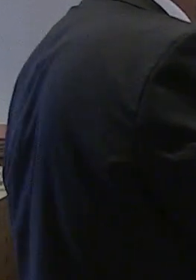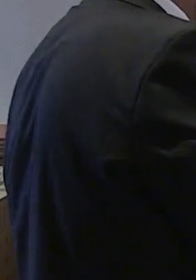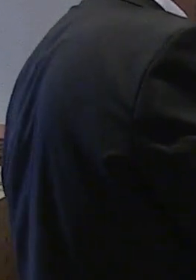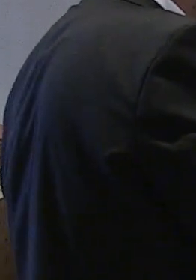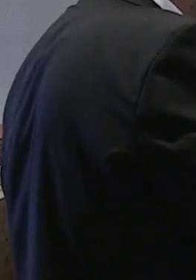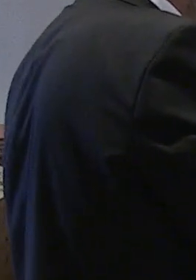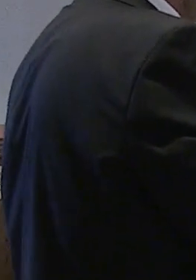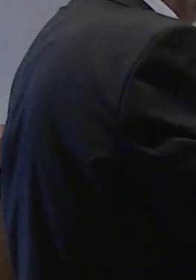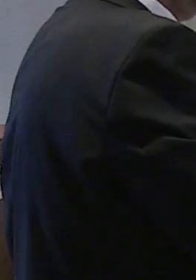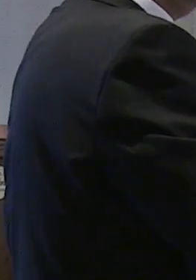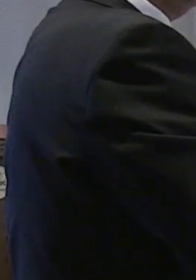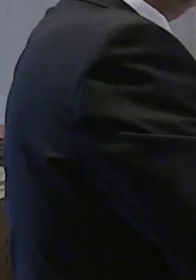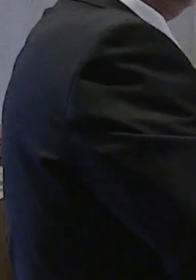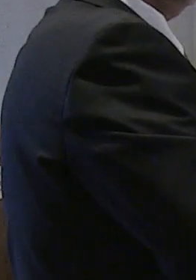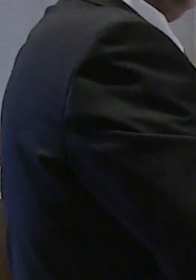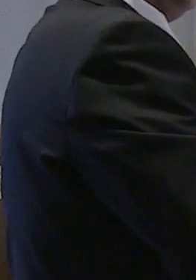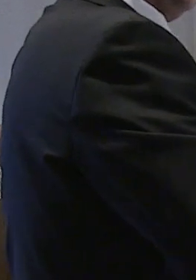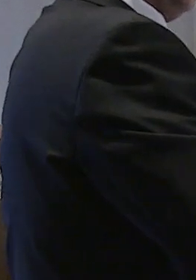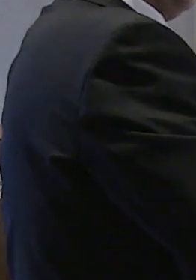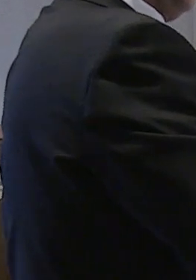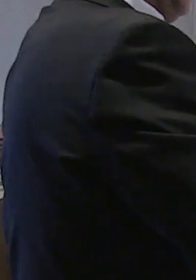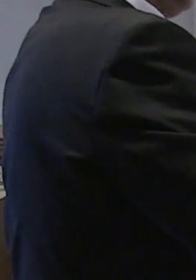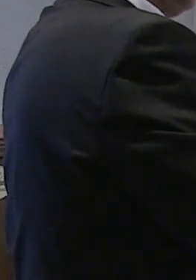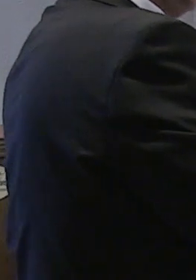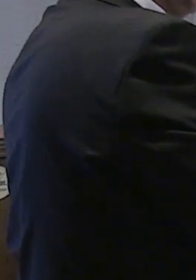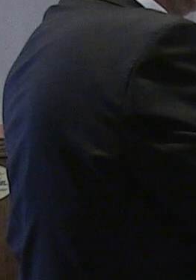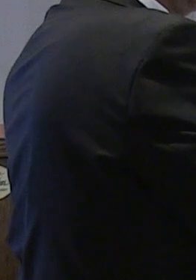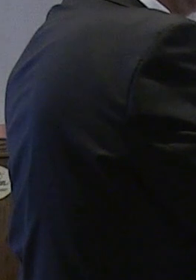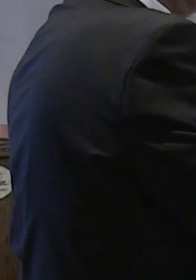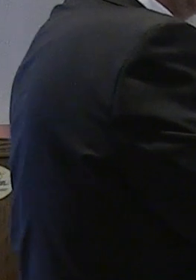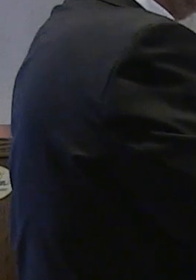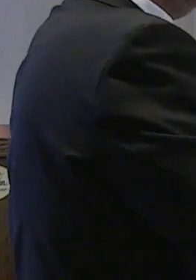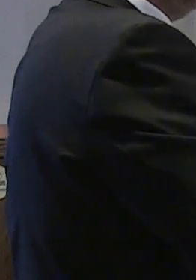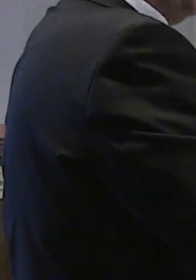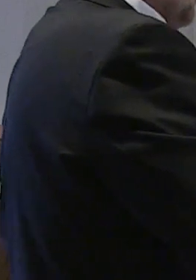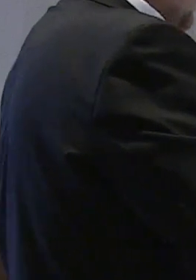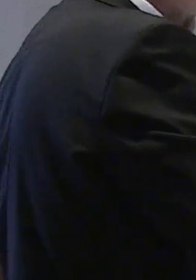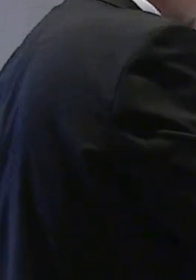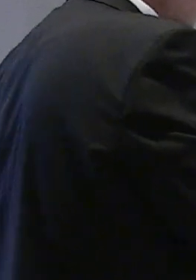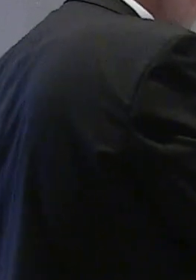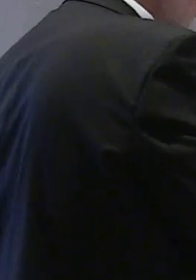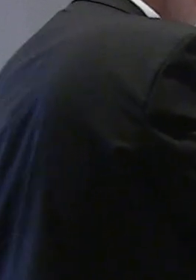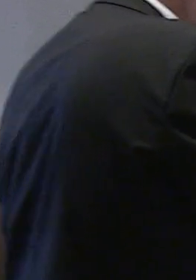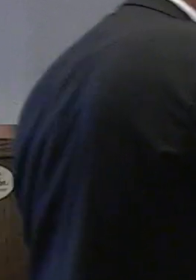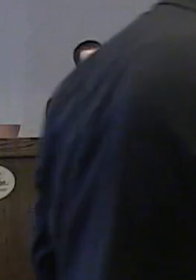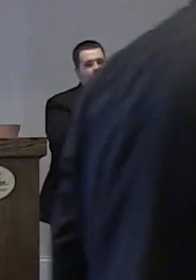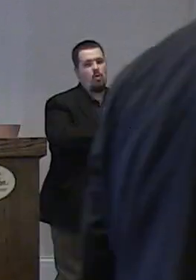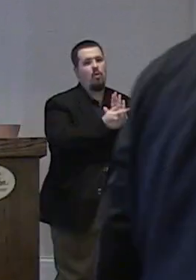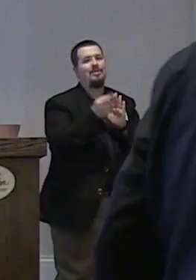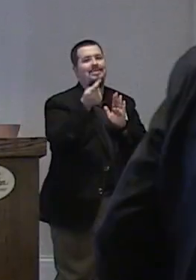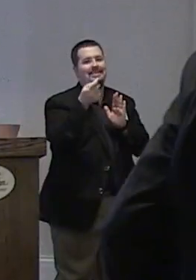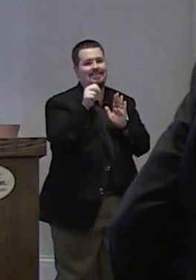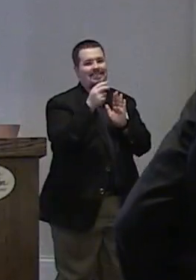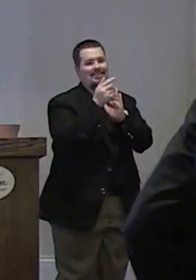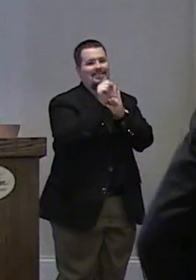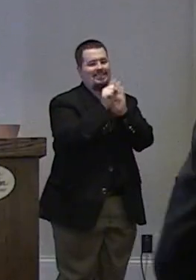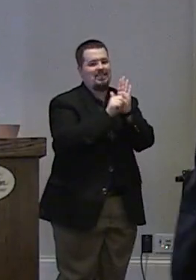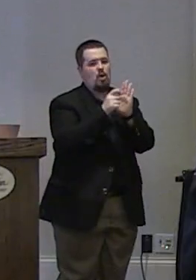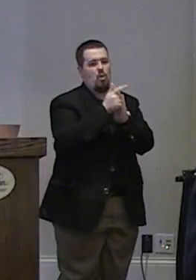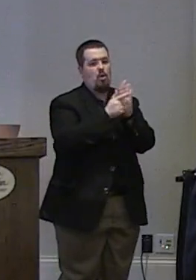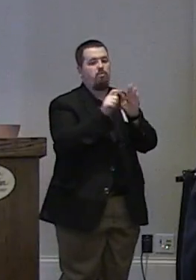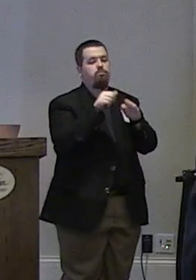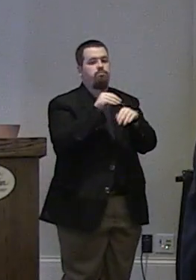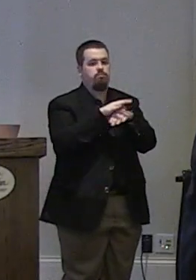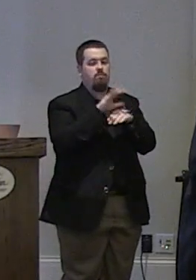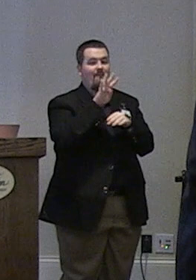there's a public chapter and that affects tennessee state law there is a tennessee state law in effect right now